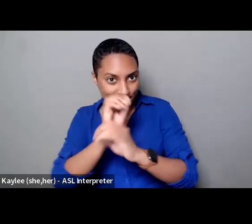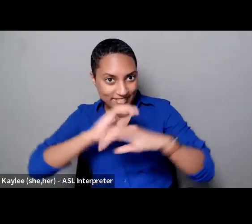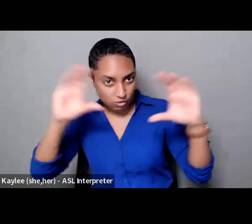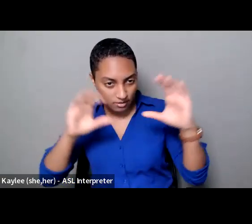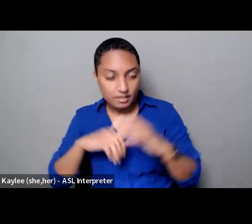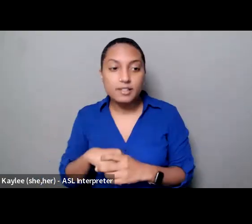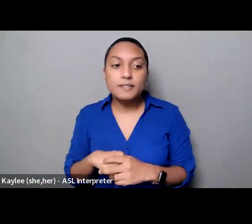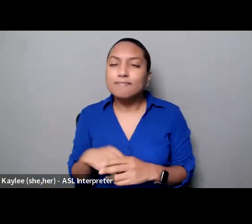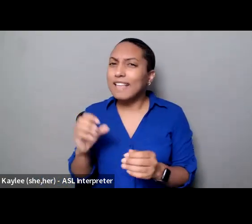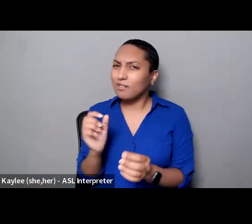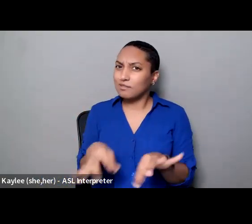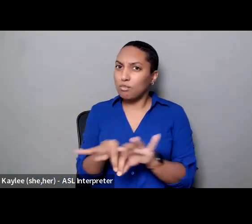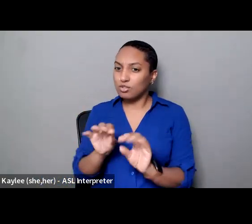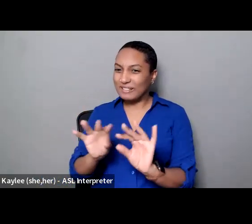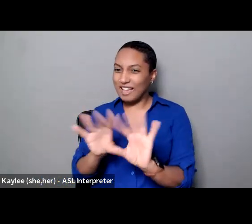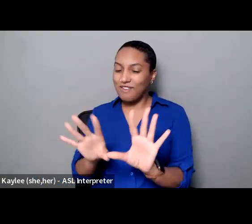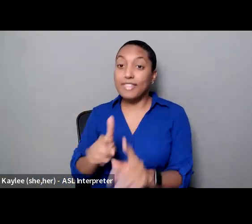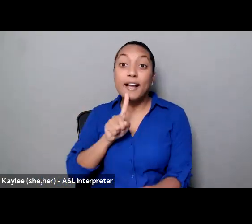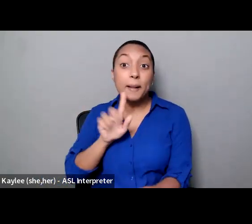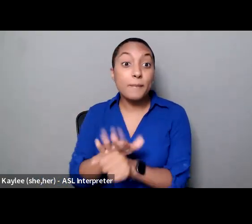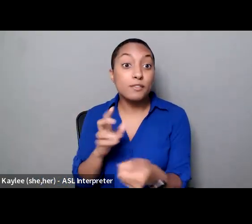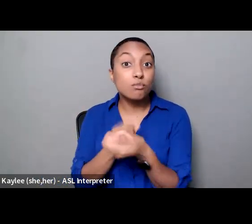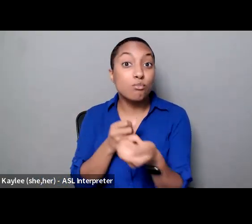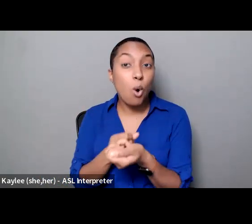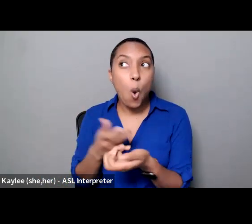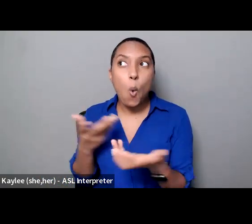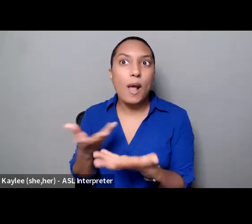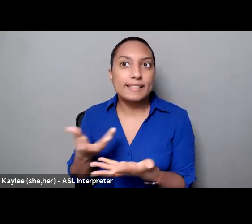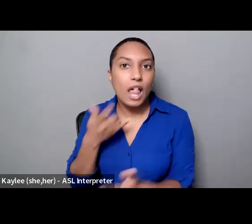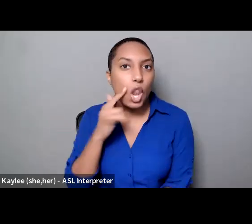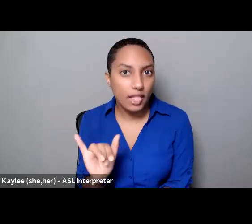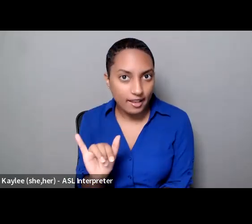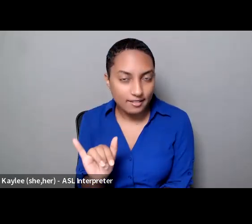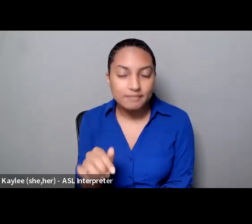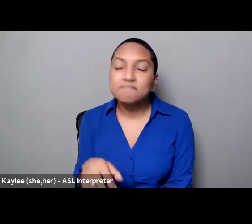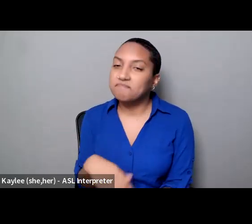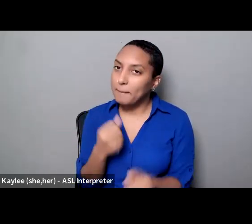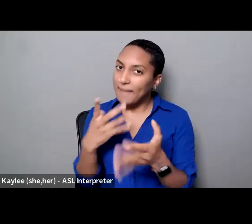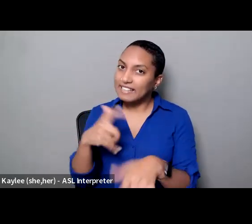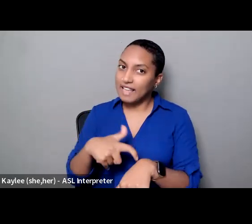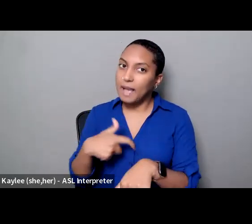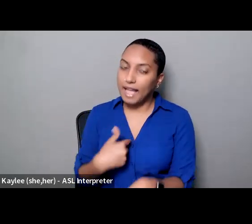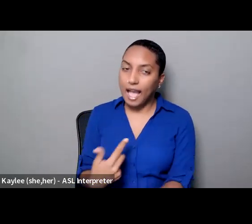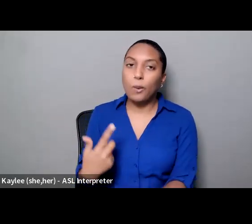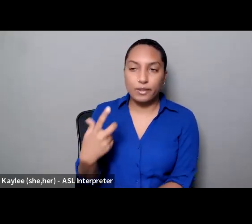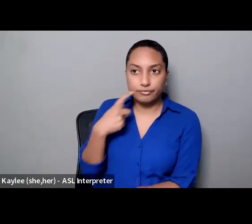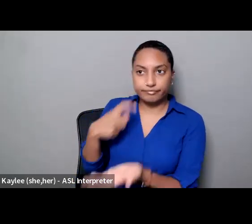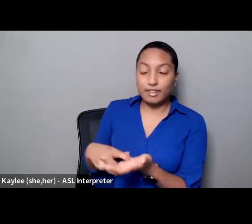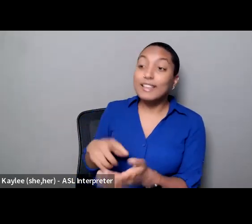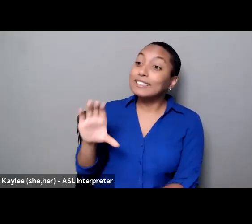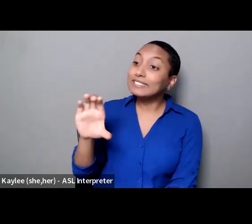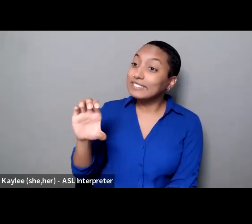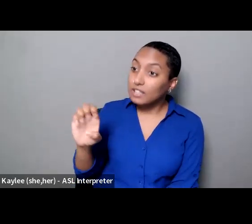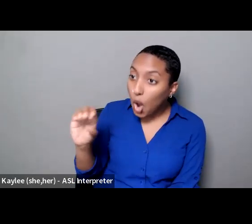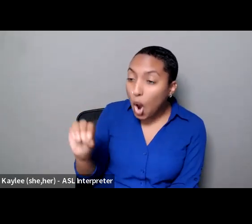support is, because too often I find that the CEO and the board chair will indicate that the organization